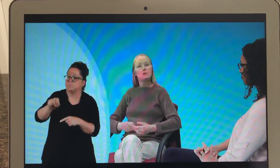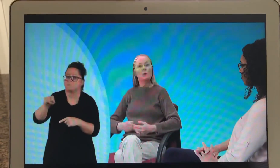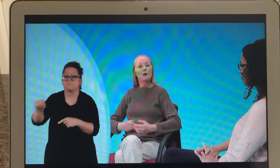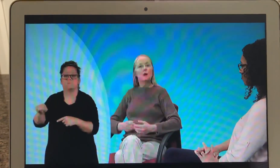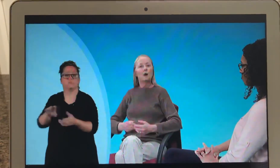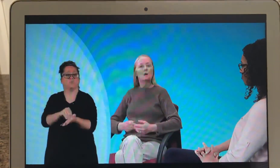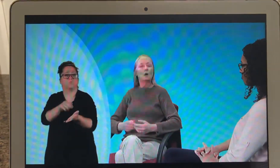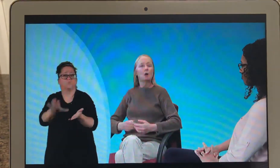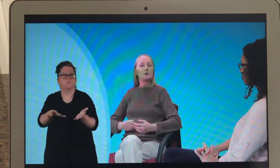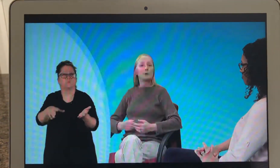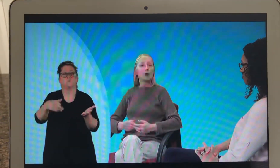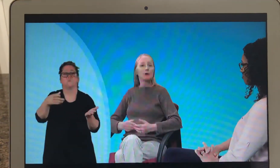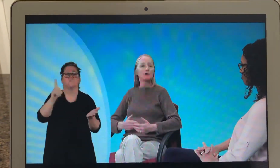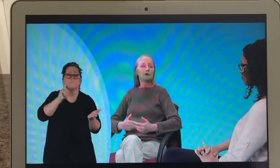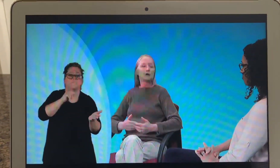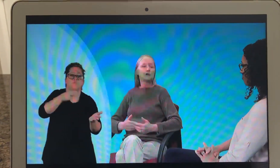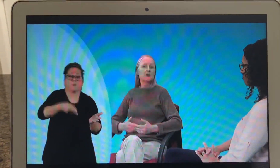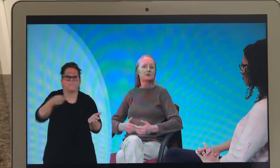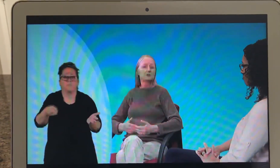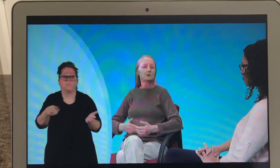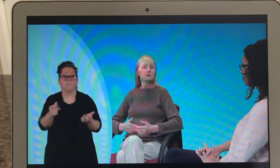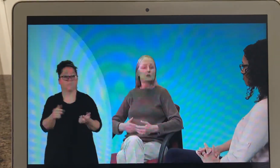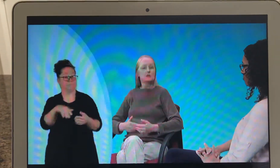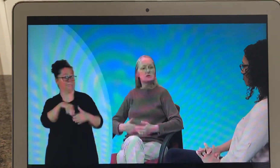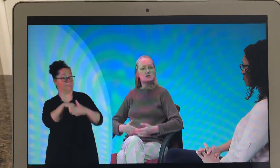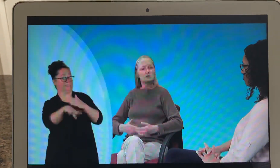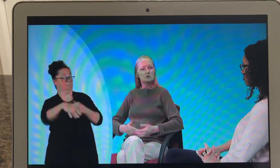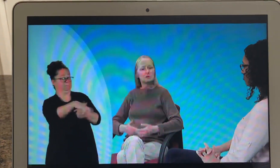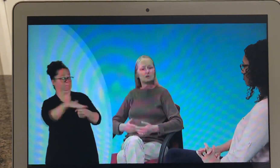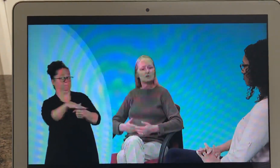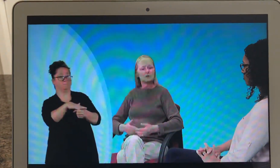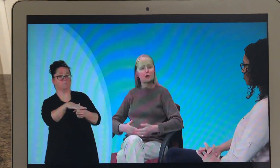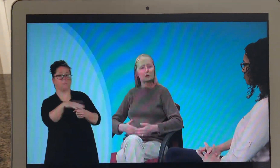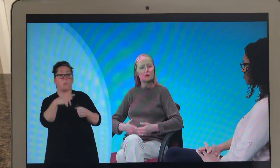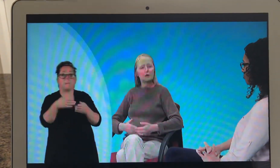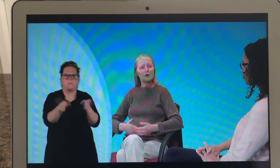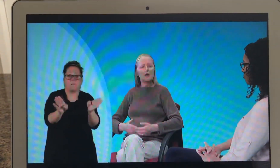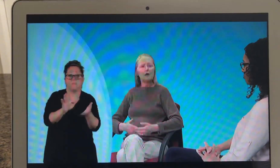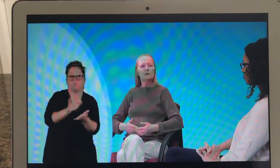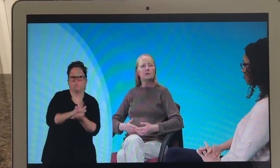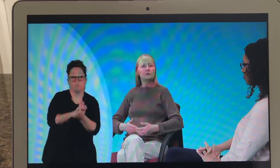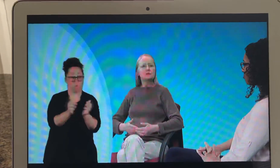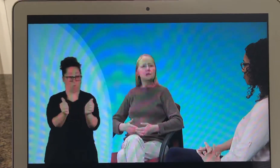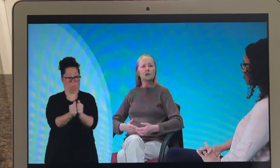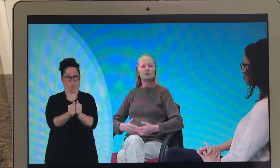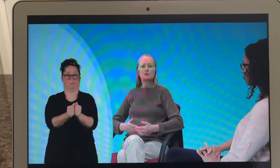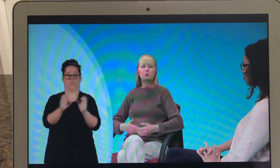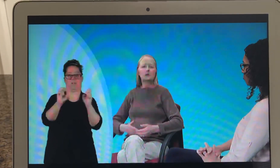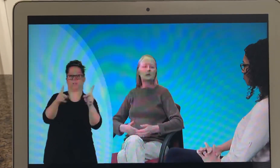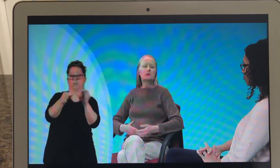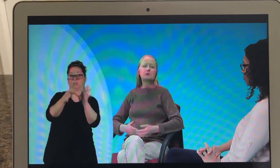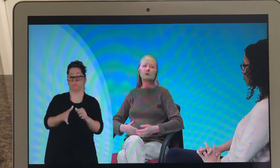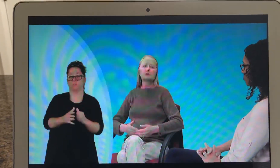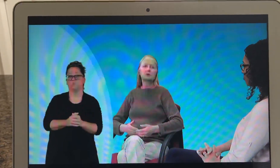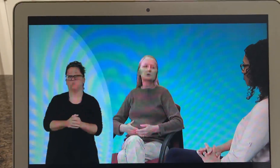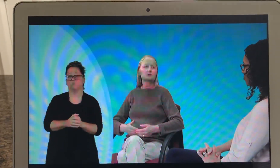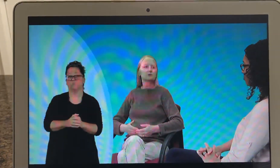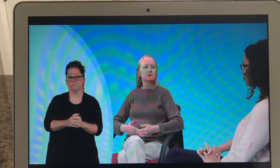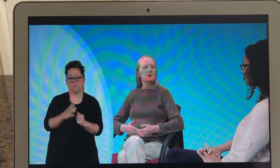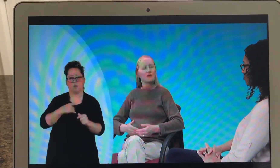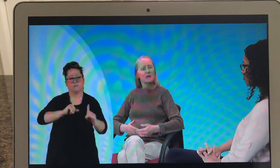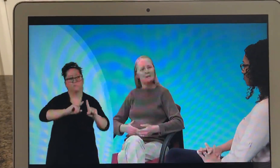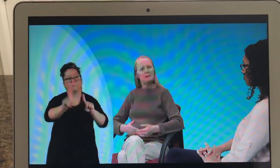Up to this day, students, deaf and hard of hearing, they have that access communication with school and